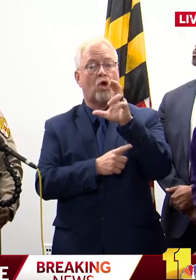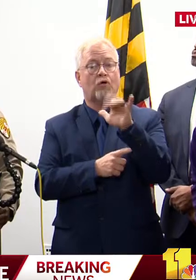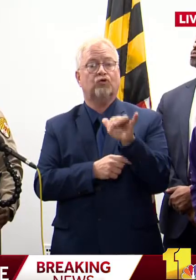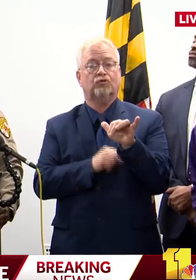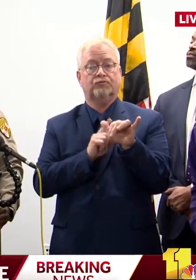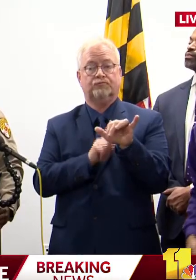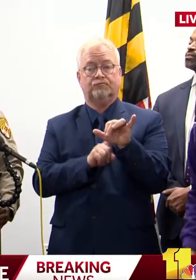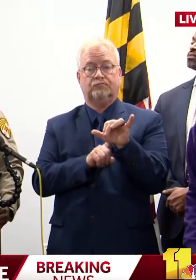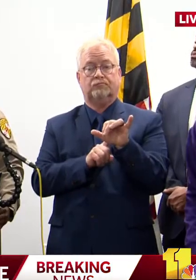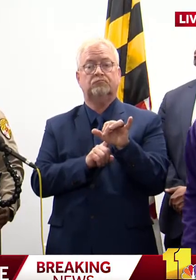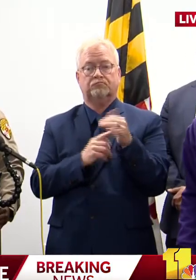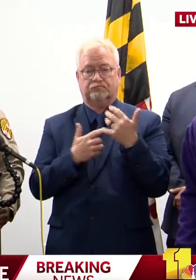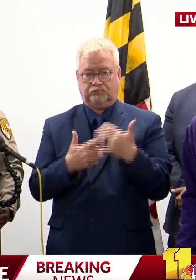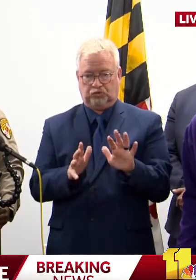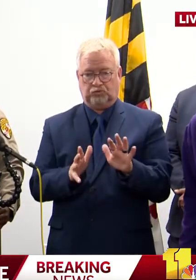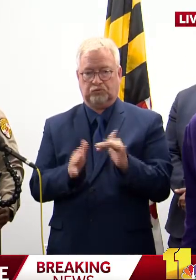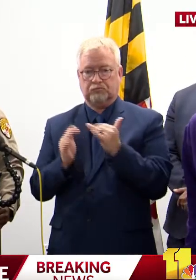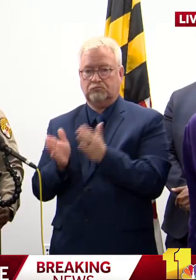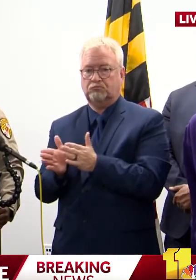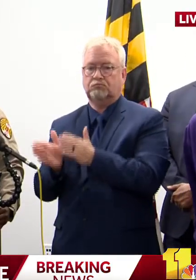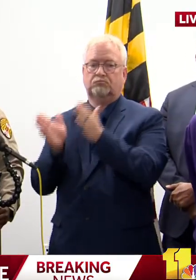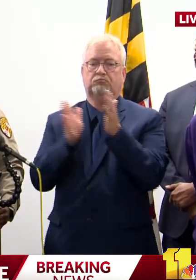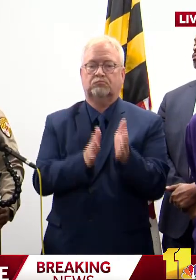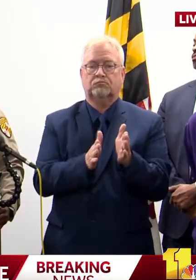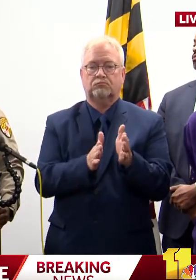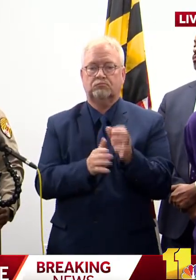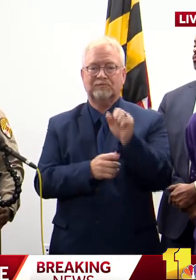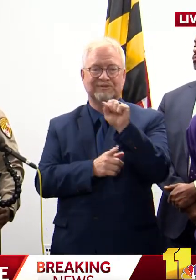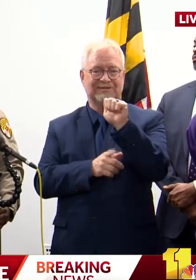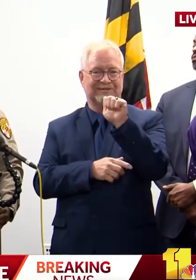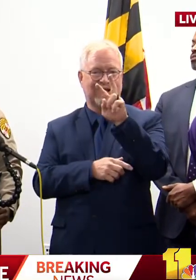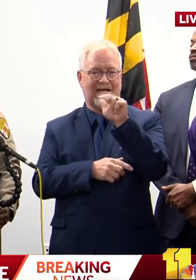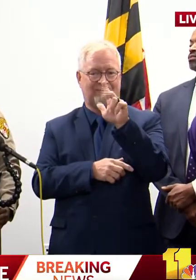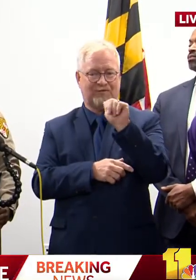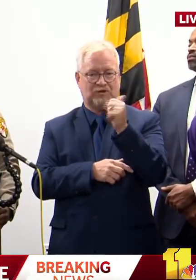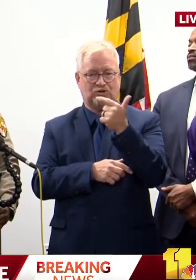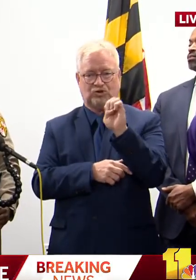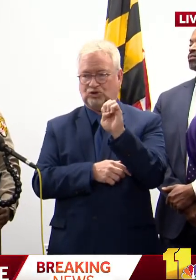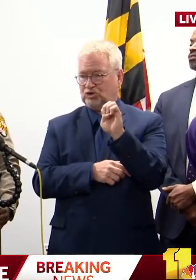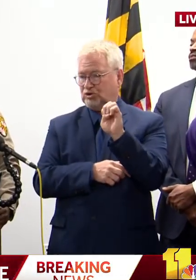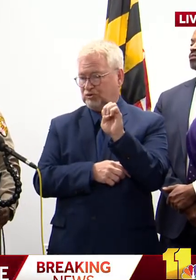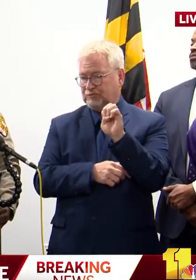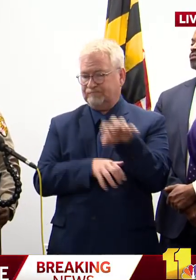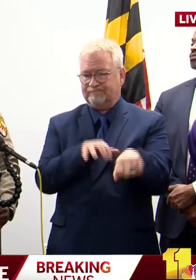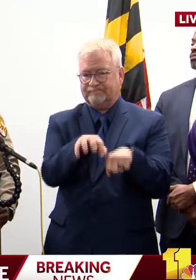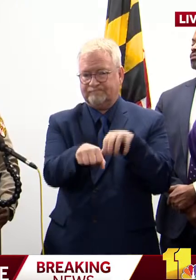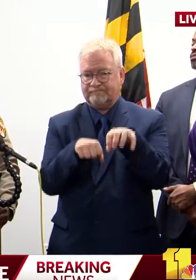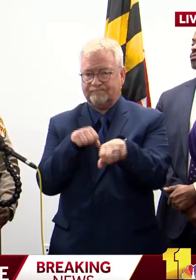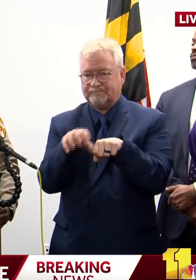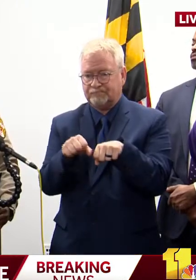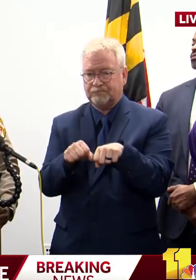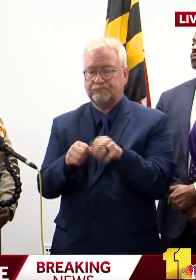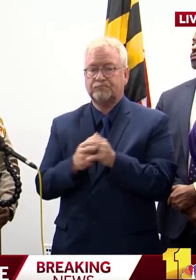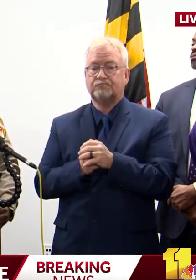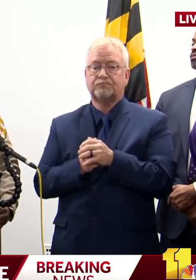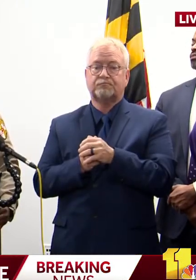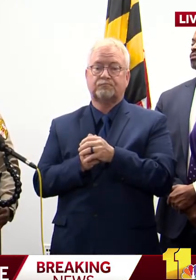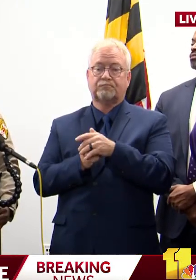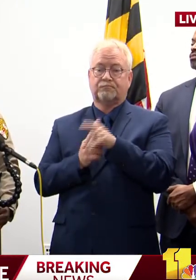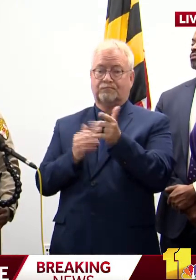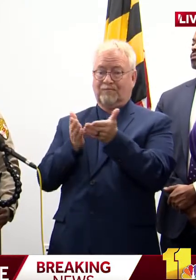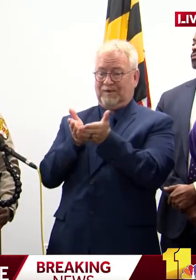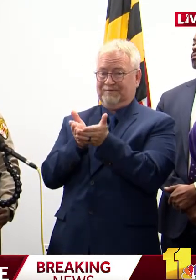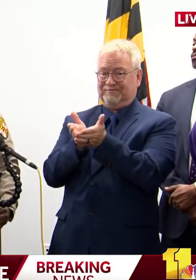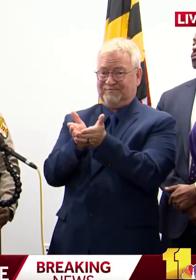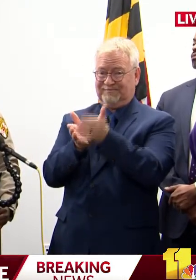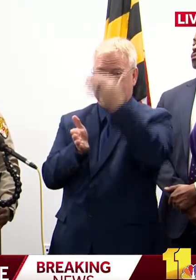operation. Because of the superstructure surrounding the vehicle, what we believe are the vehicles, and the amount of concrete